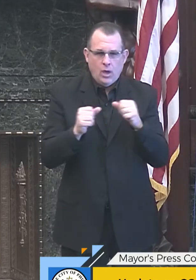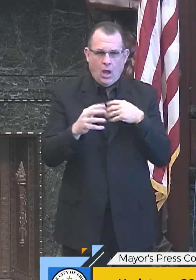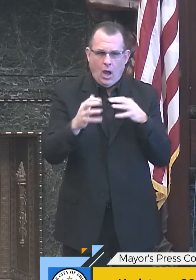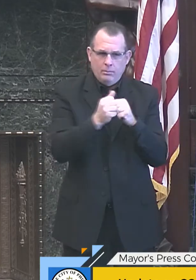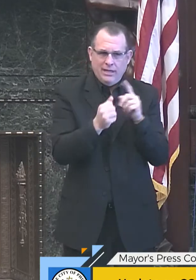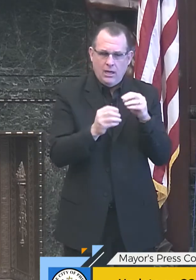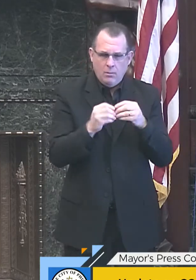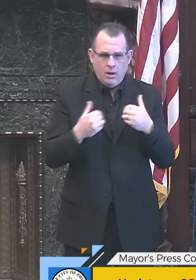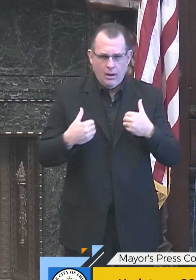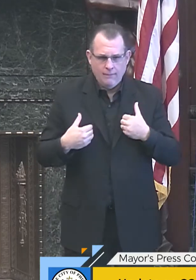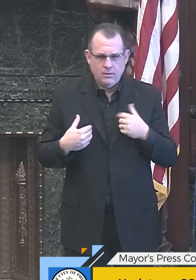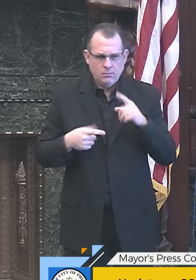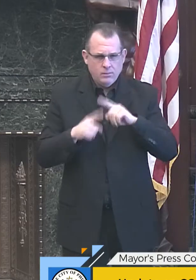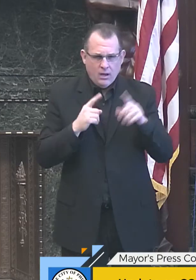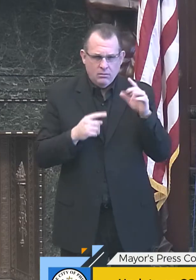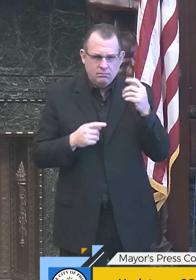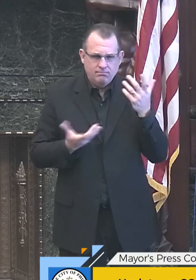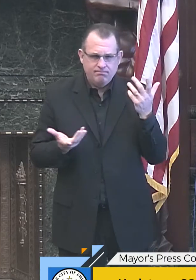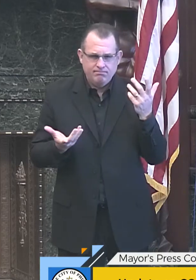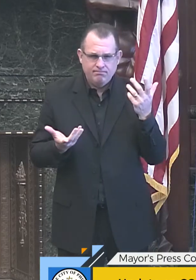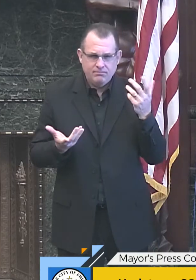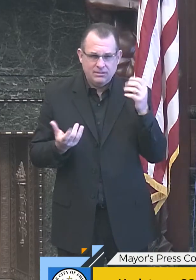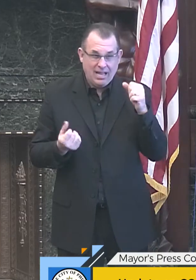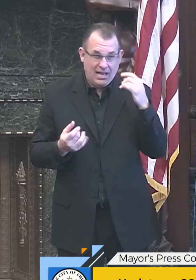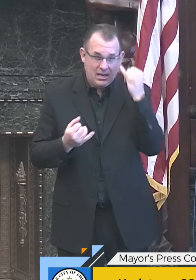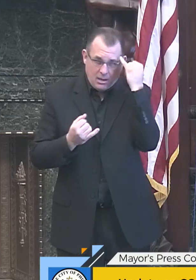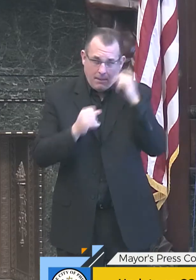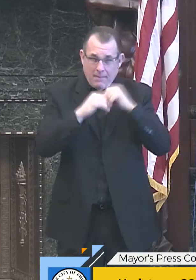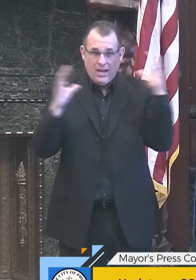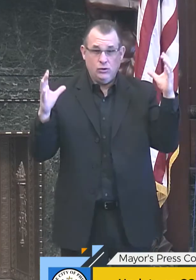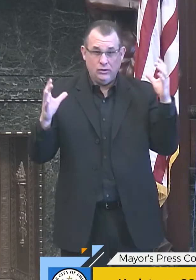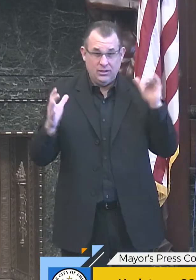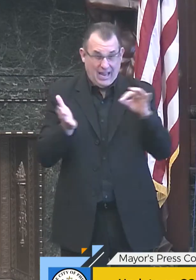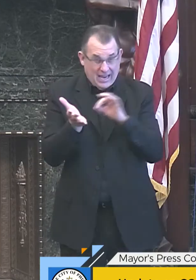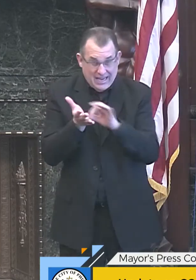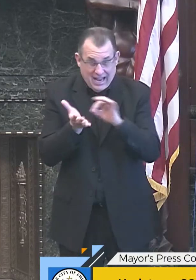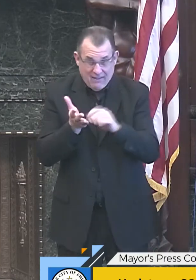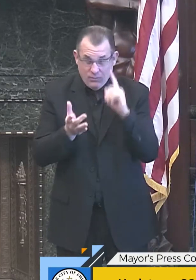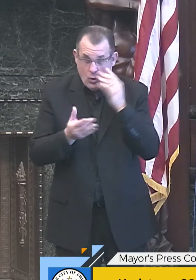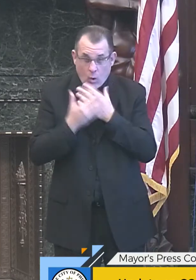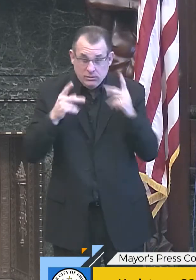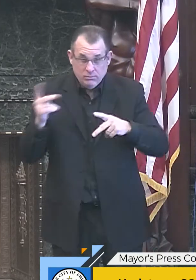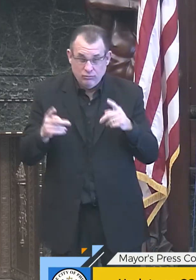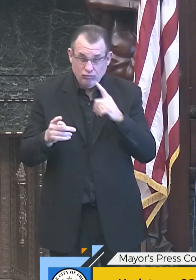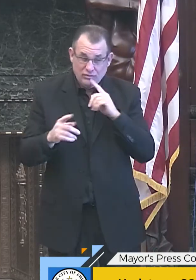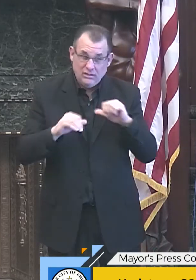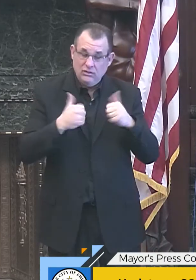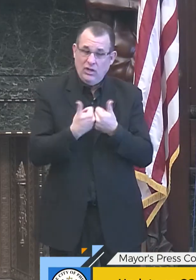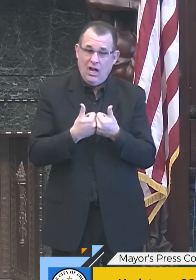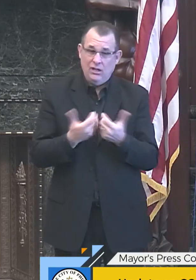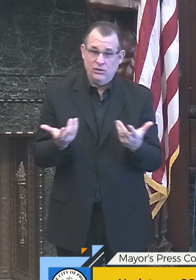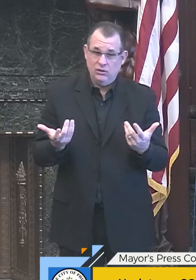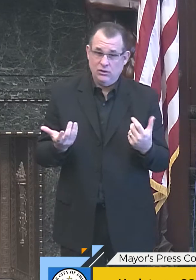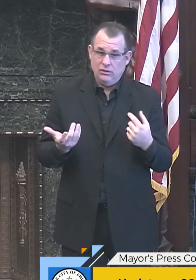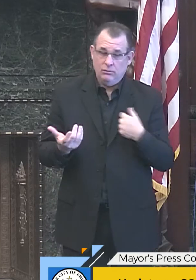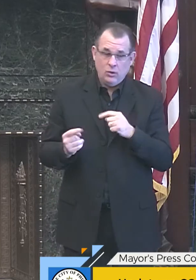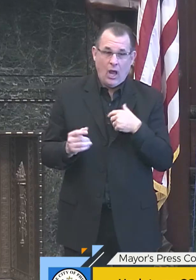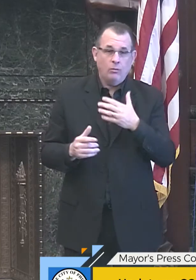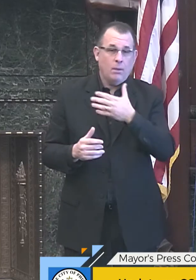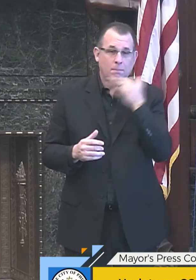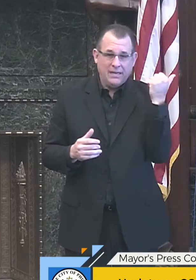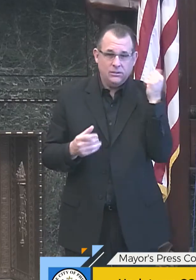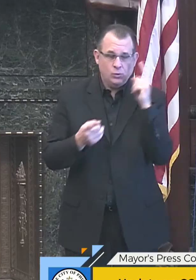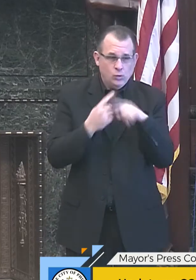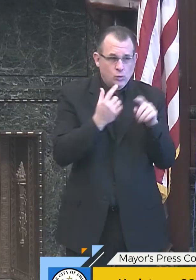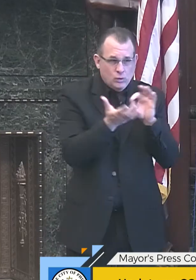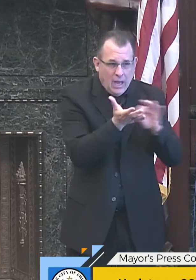But as you can imagine, census for our homeless population is challenging, but we certainly do our best.